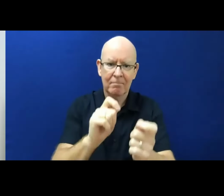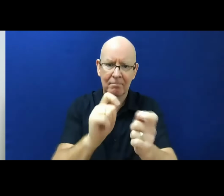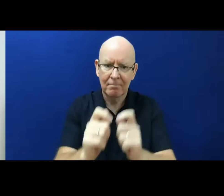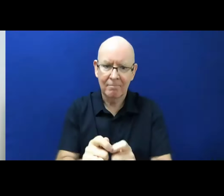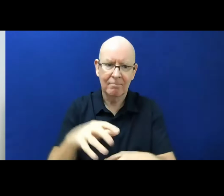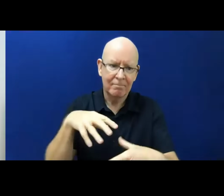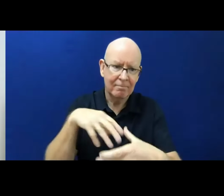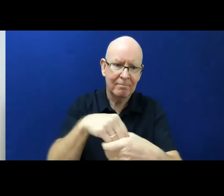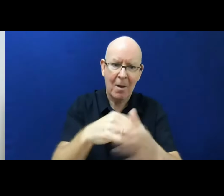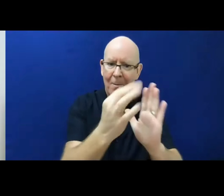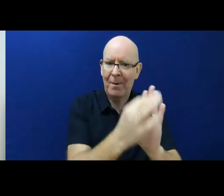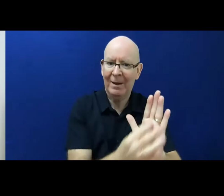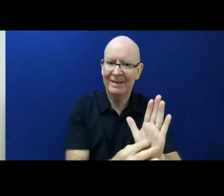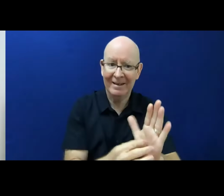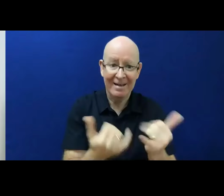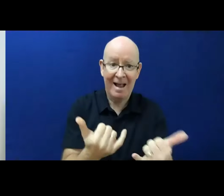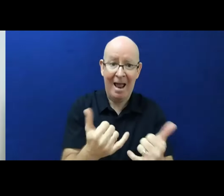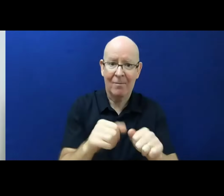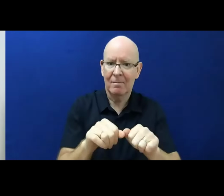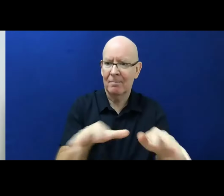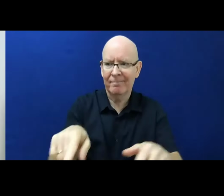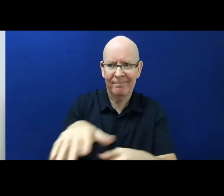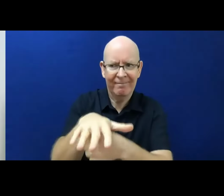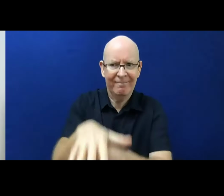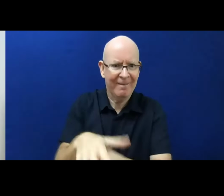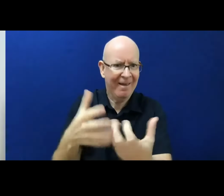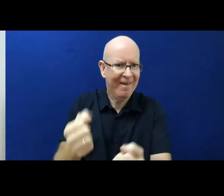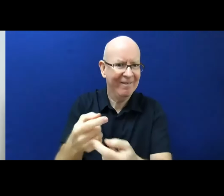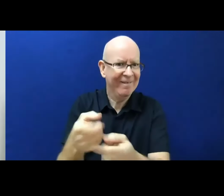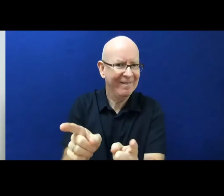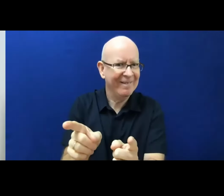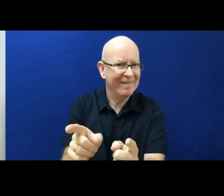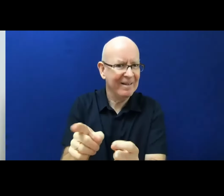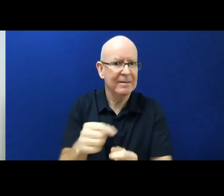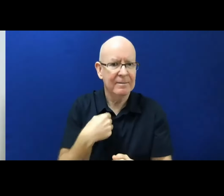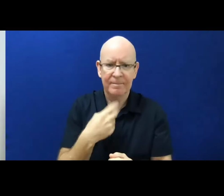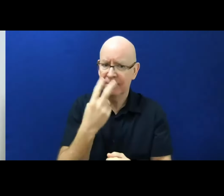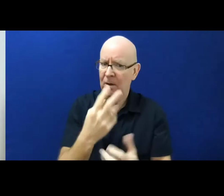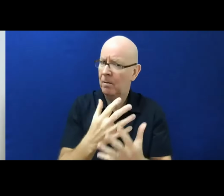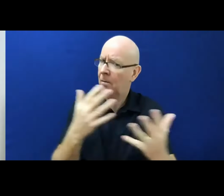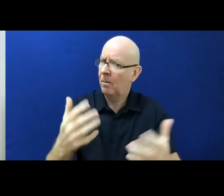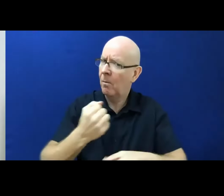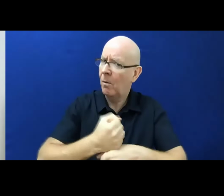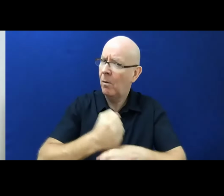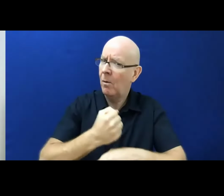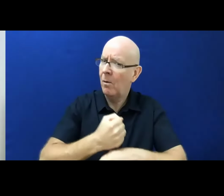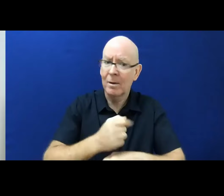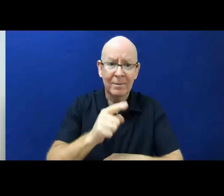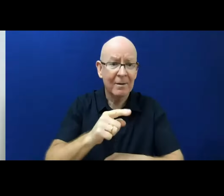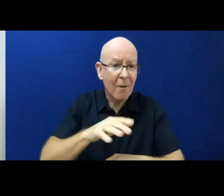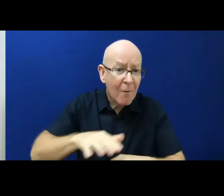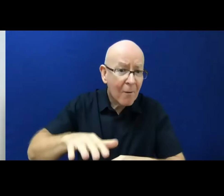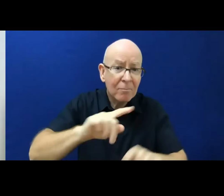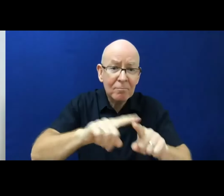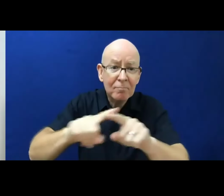or legal capacity, there is always going to be a need to have more and more information and more practical solutions. Some areas, of course, we have